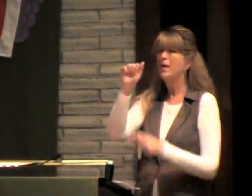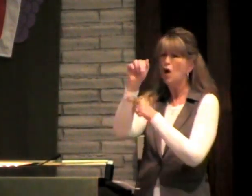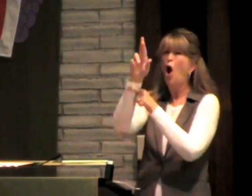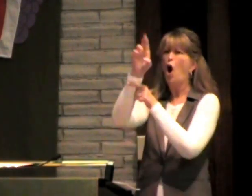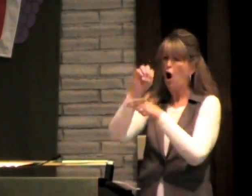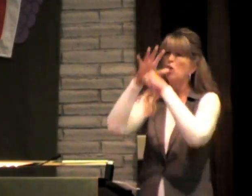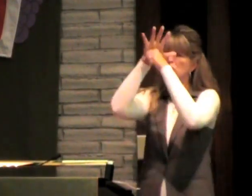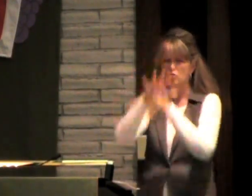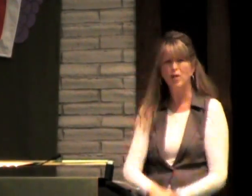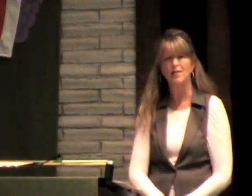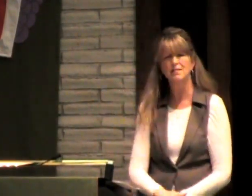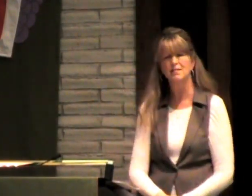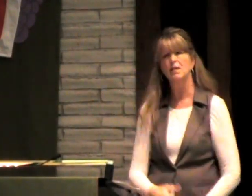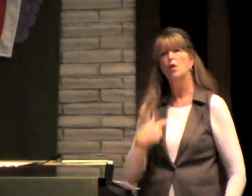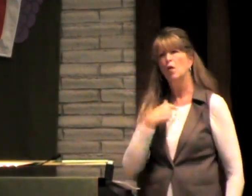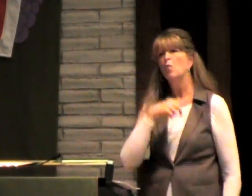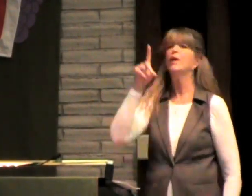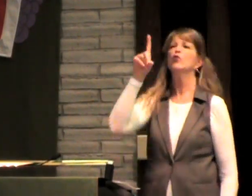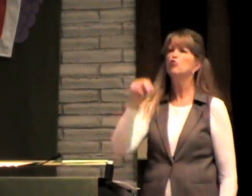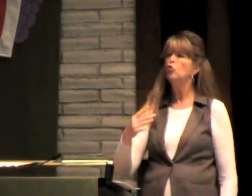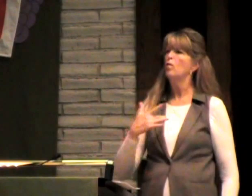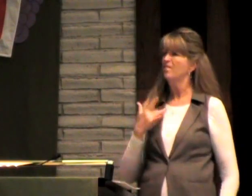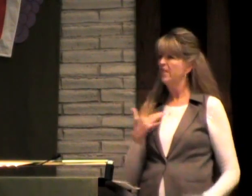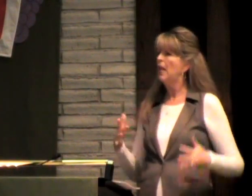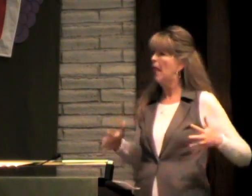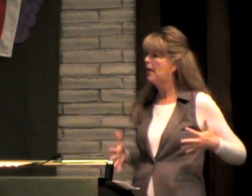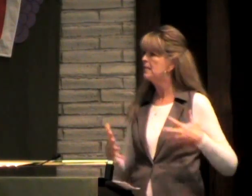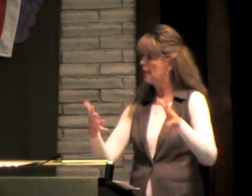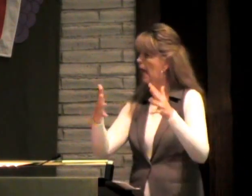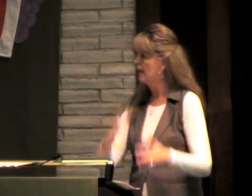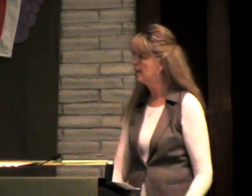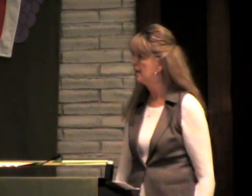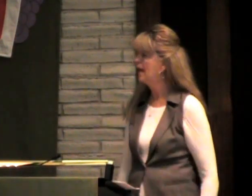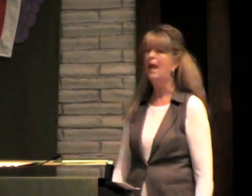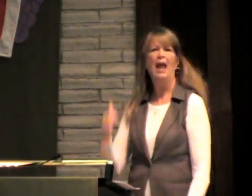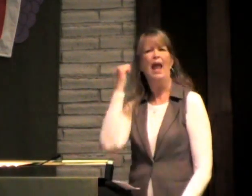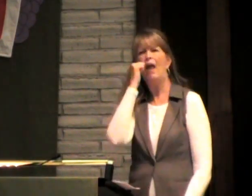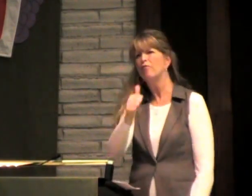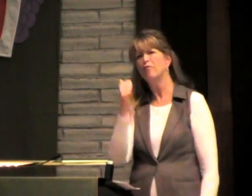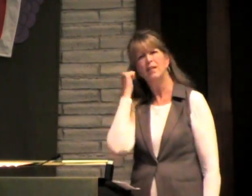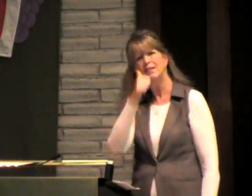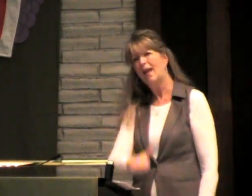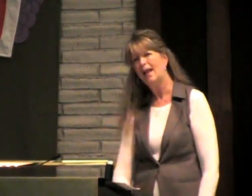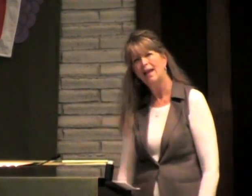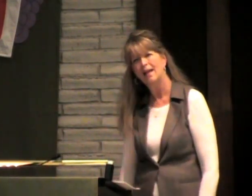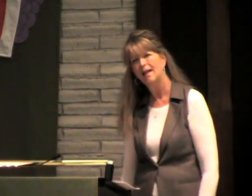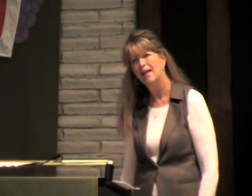us. Because we are under stress. We do feel anxious every day.